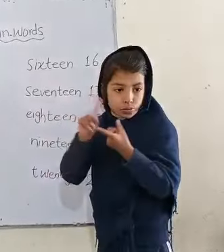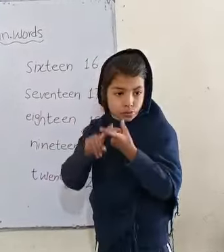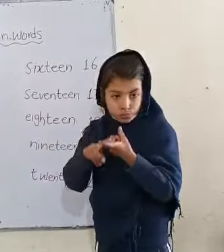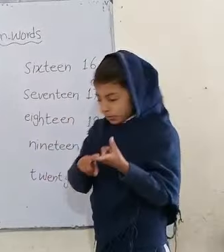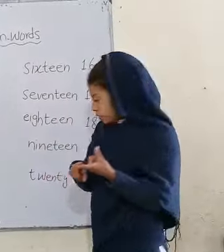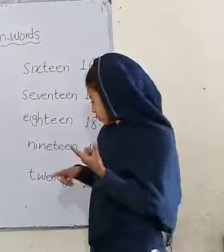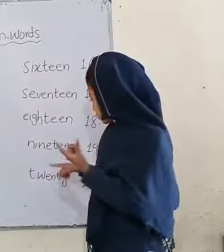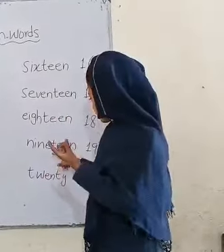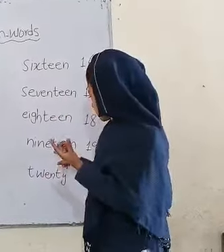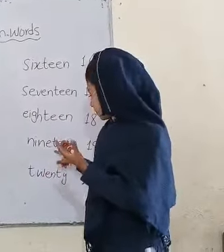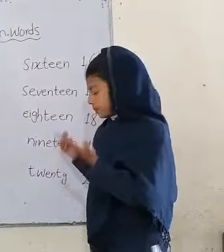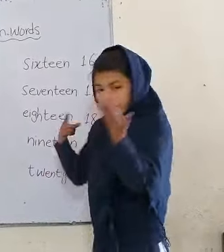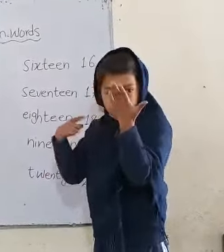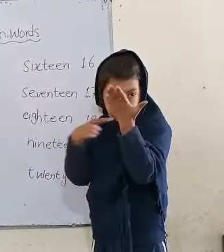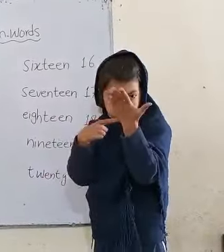E T